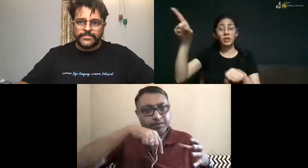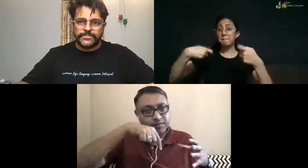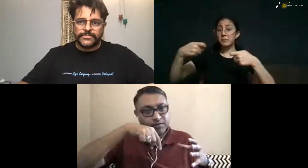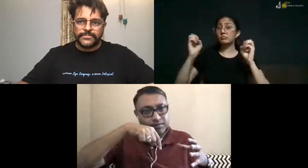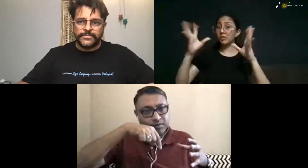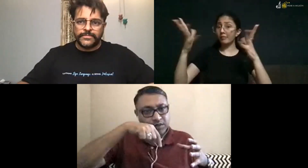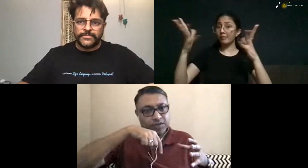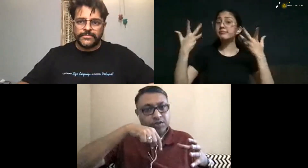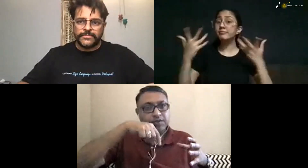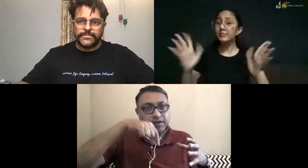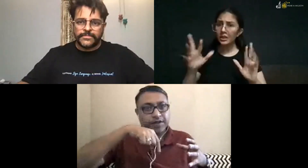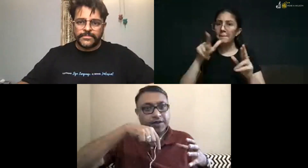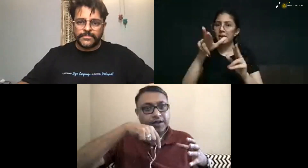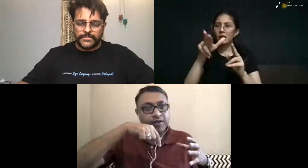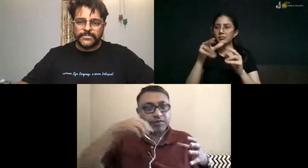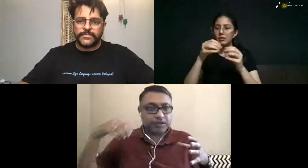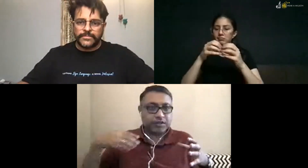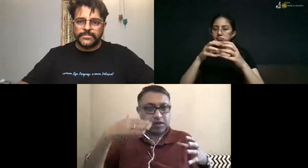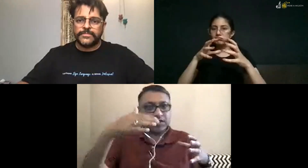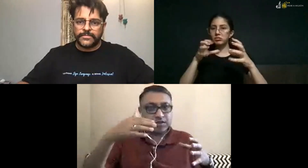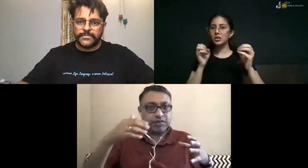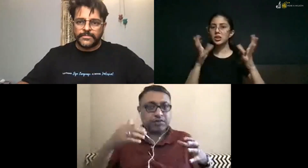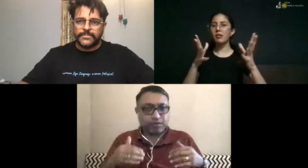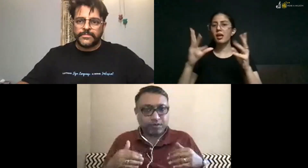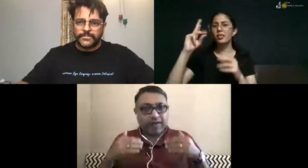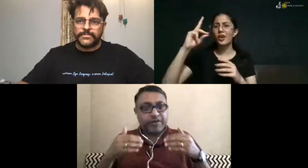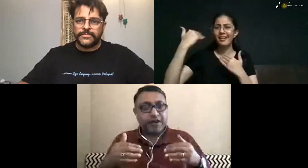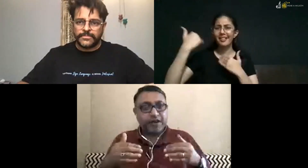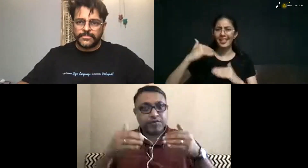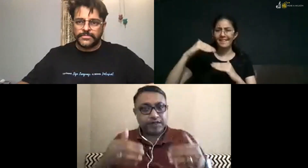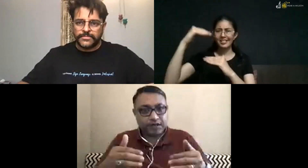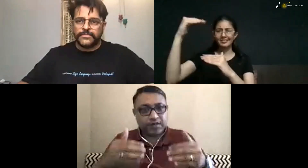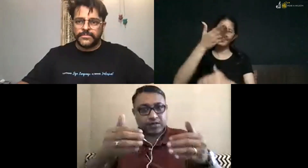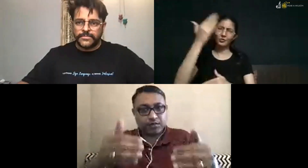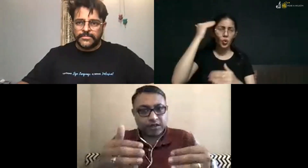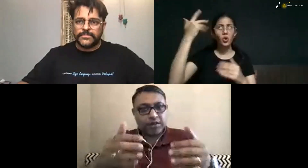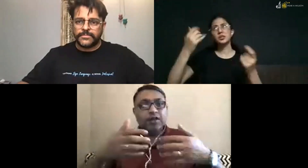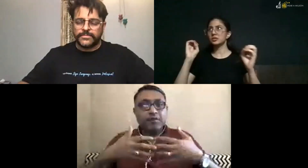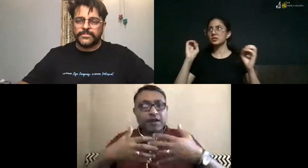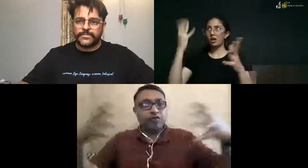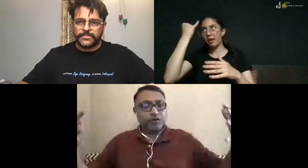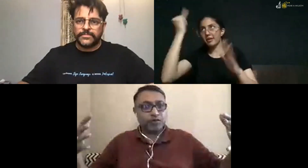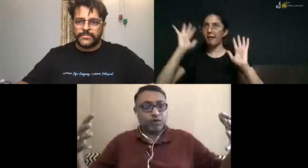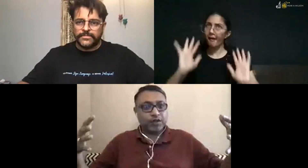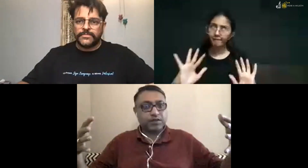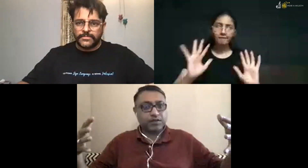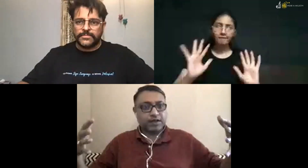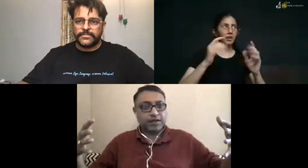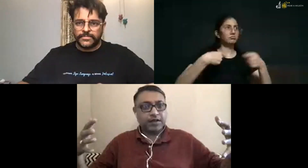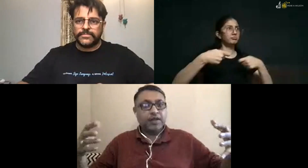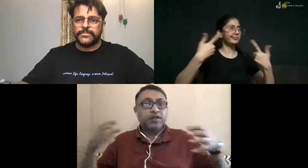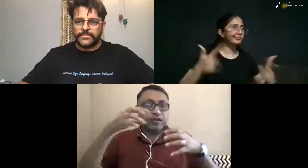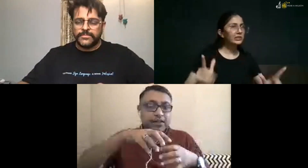scaling stage, right? So which is the third stage. You have an idea, you tested it, it is working, but now you want to grow it,